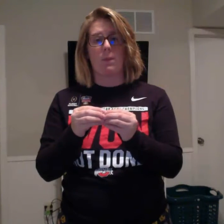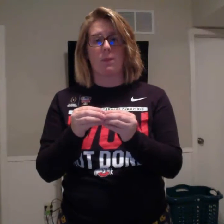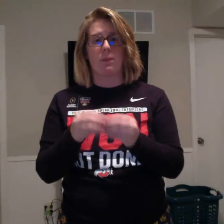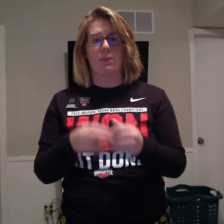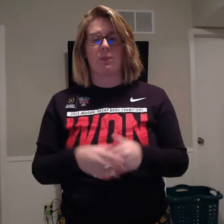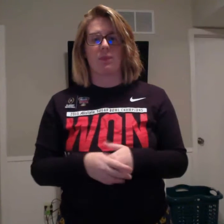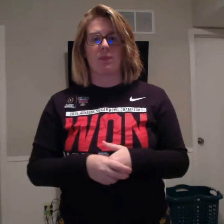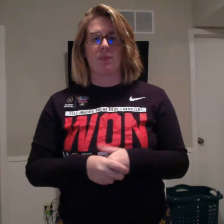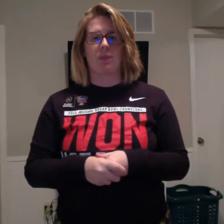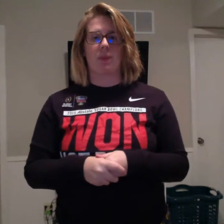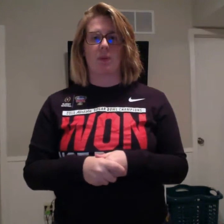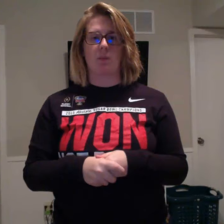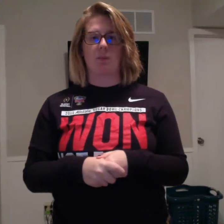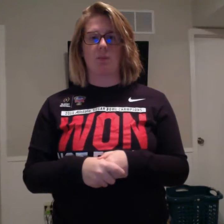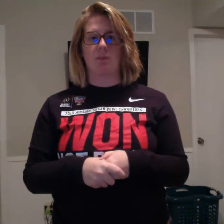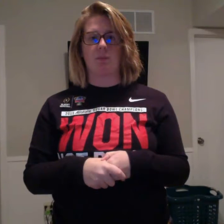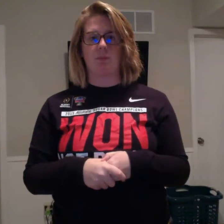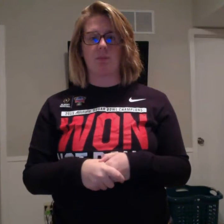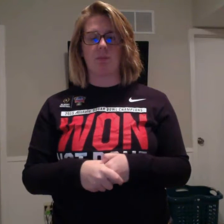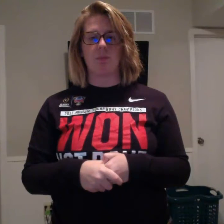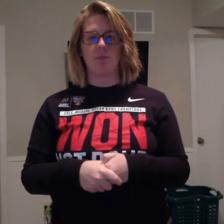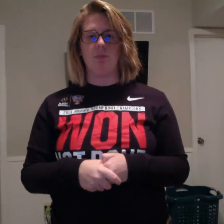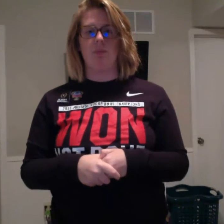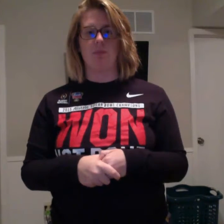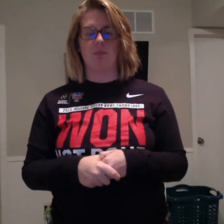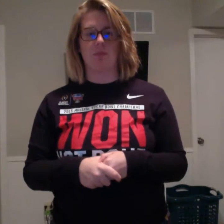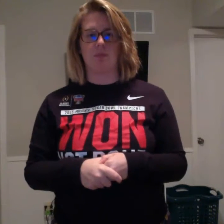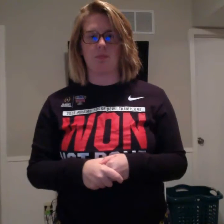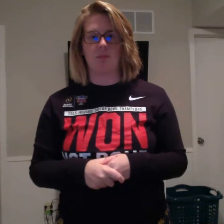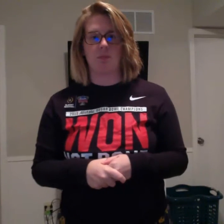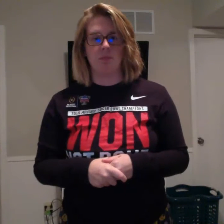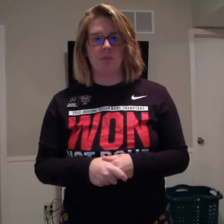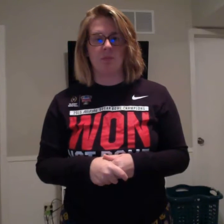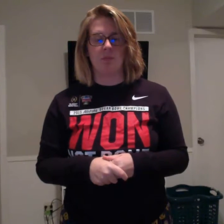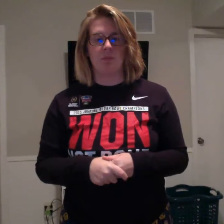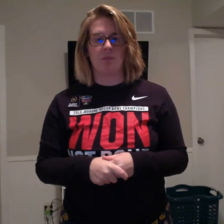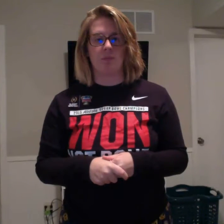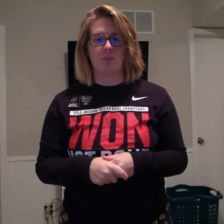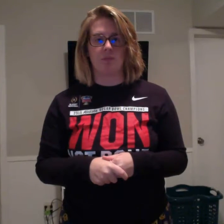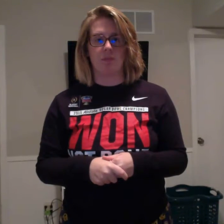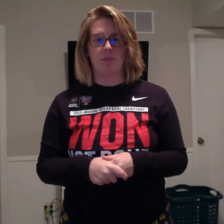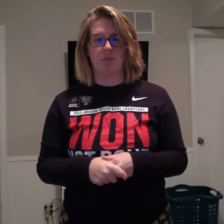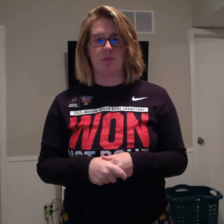The specific way in which extra glutamines causes HD symptoms isn't fully worked